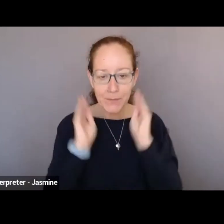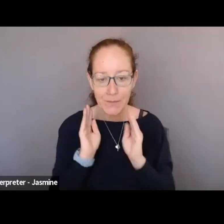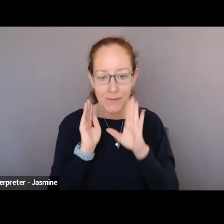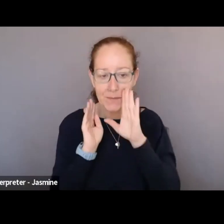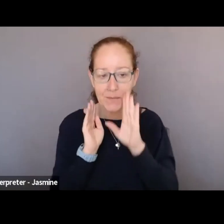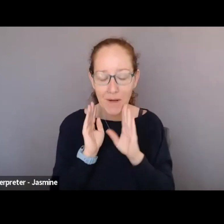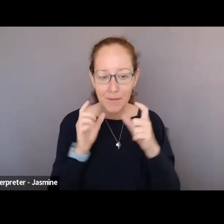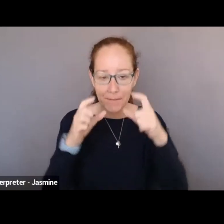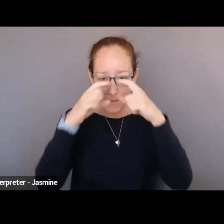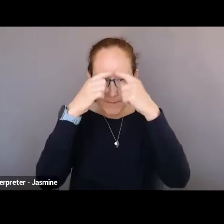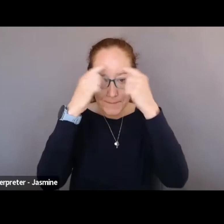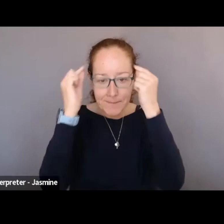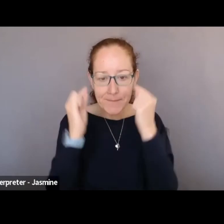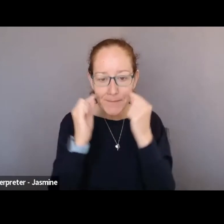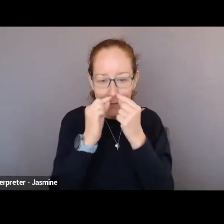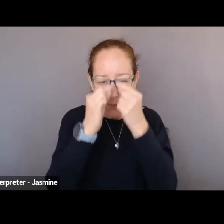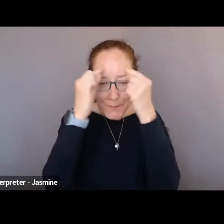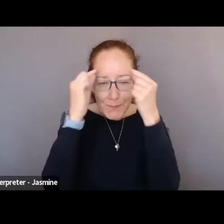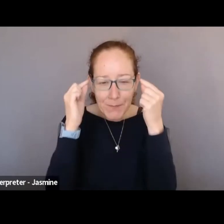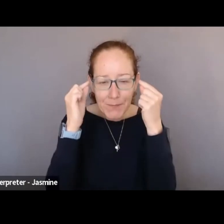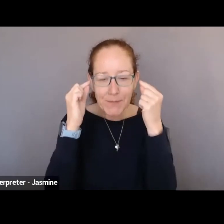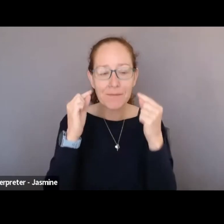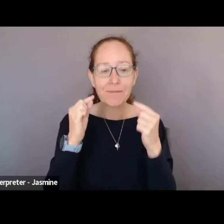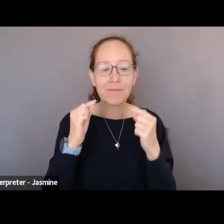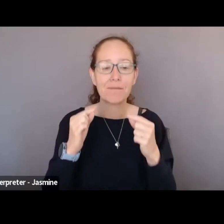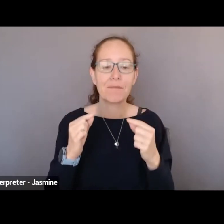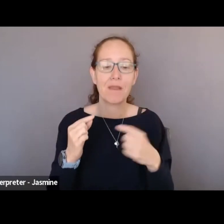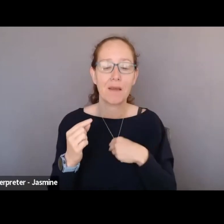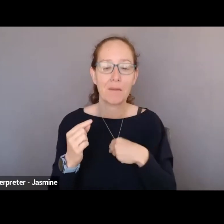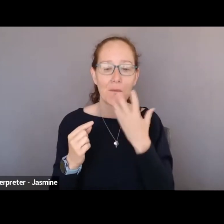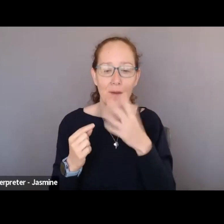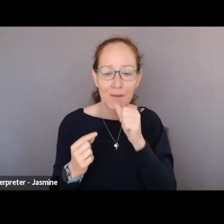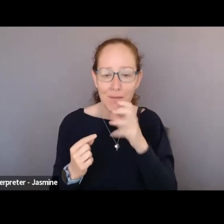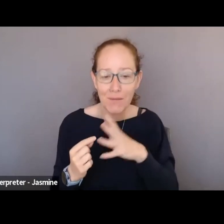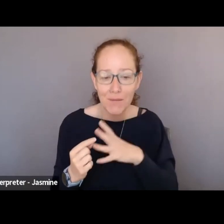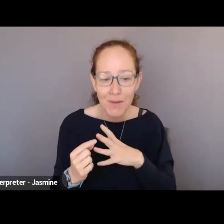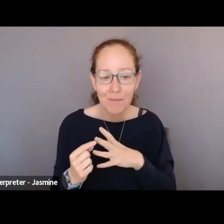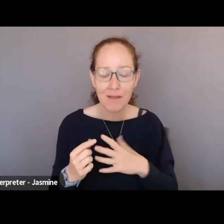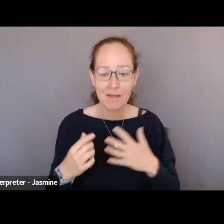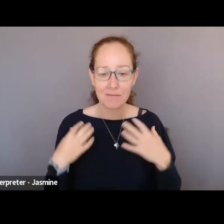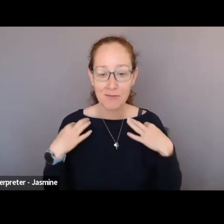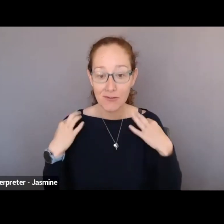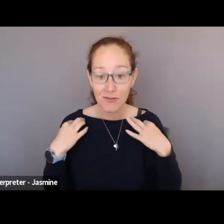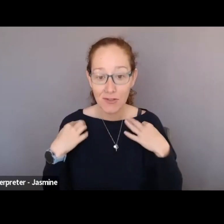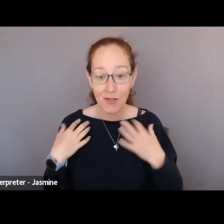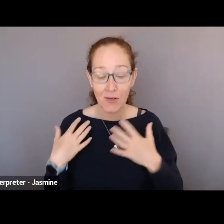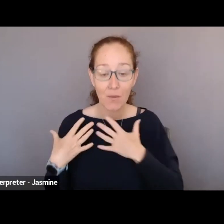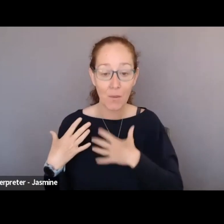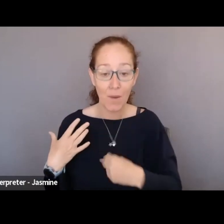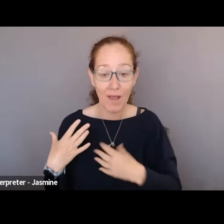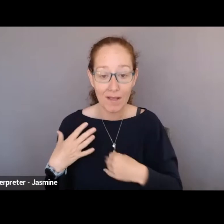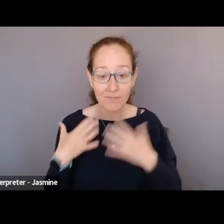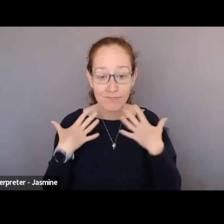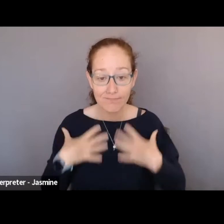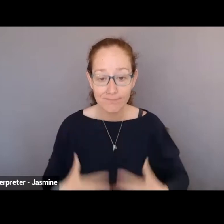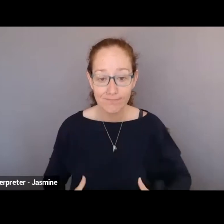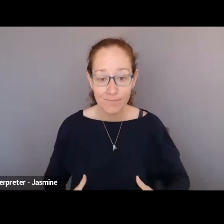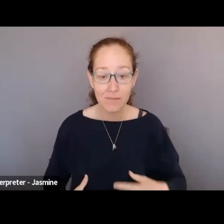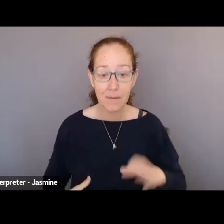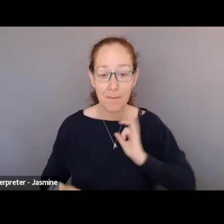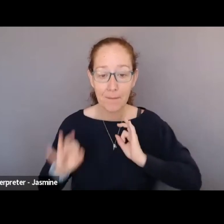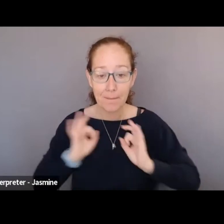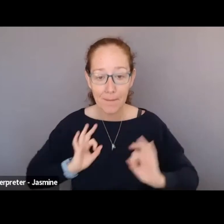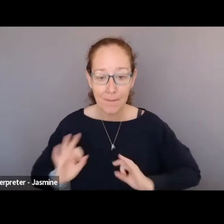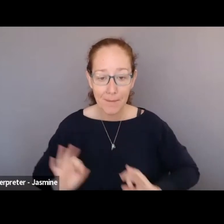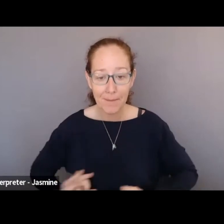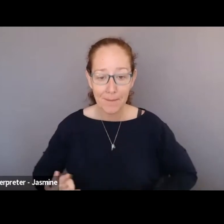I am wearing a white linen shirt with green polka dots, and I'm sitting in my kitchen with a few art prints behind